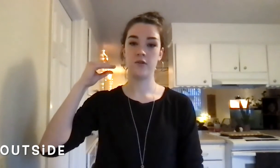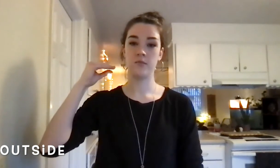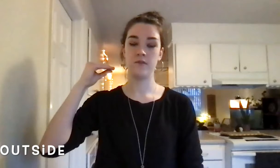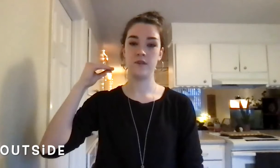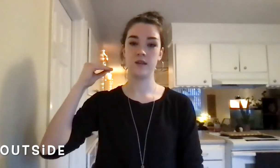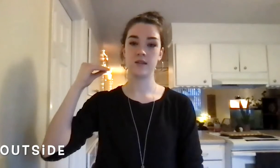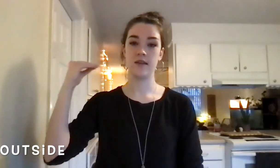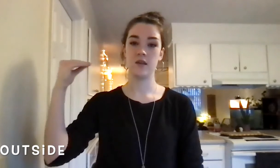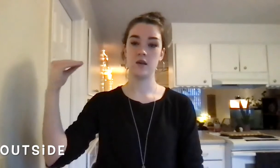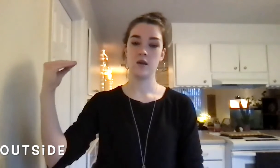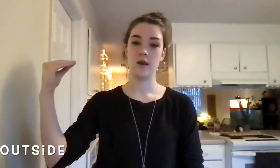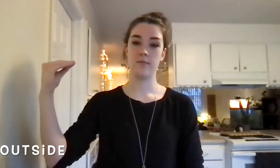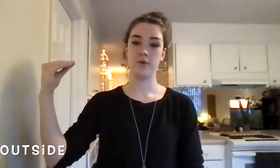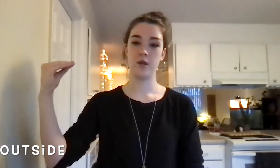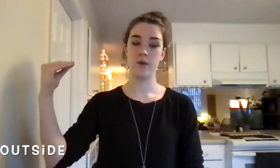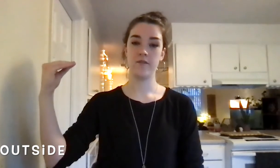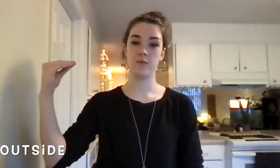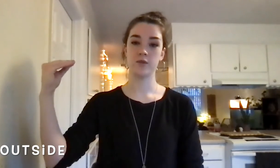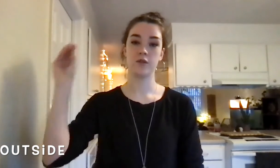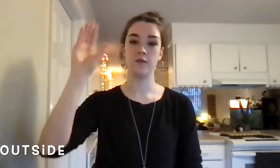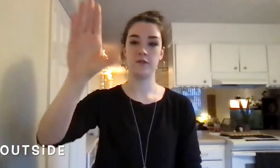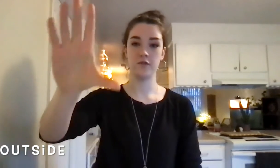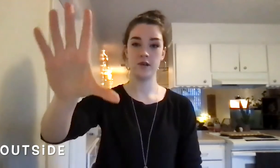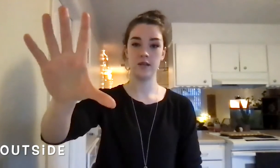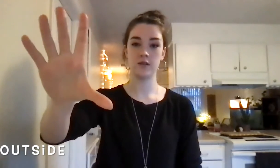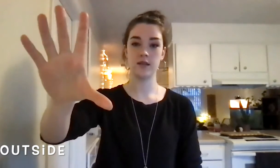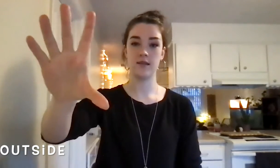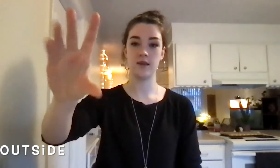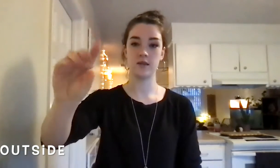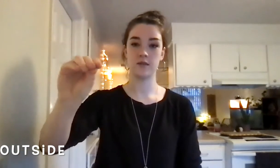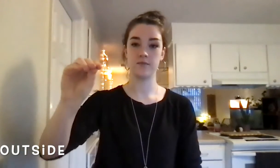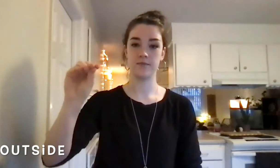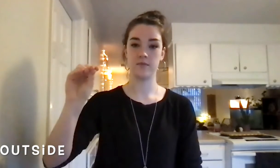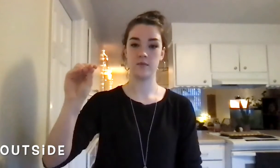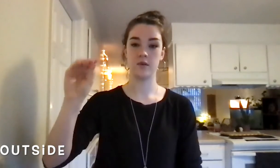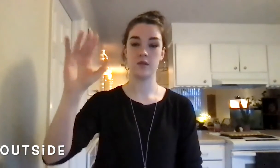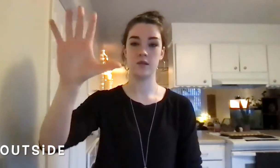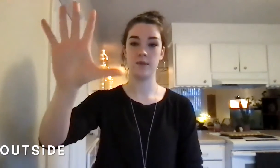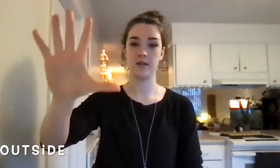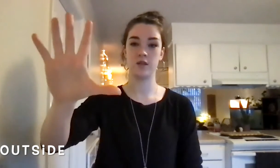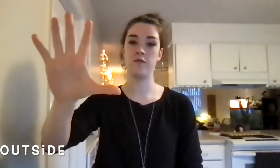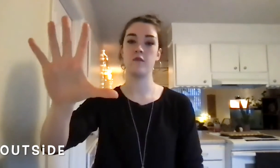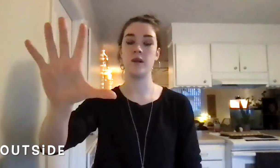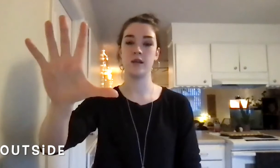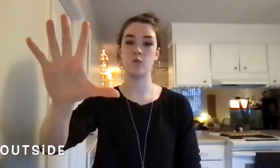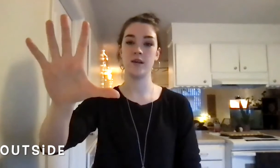and finger together and pull it away from us. So from the front, it looks like this. See my hands going from a nice wide